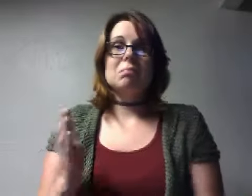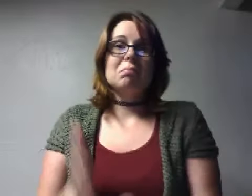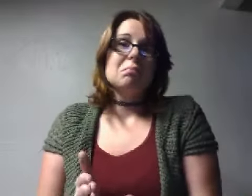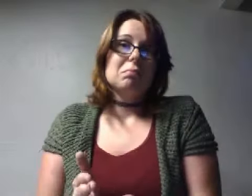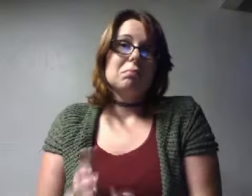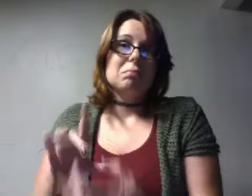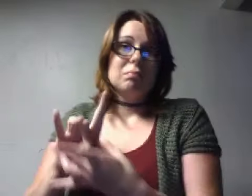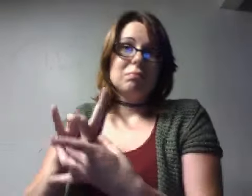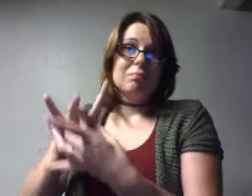such